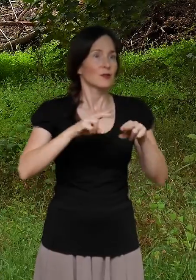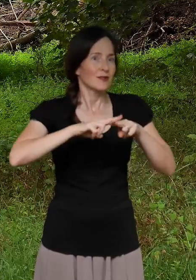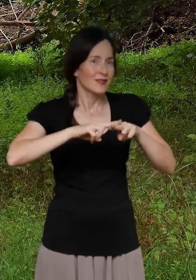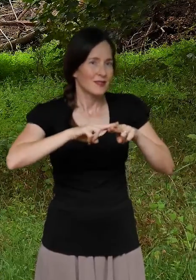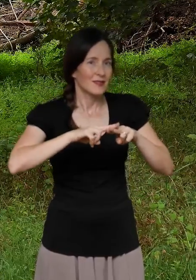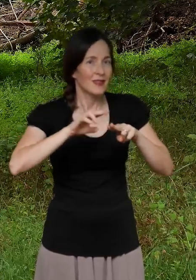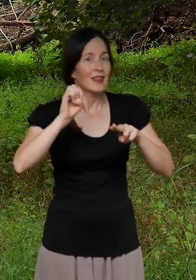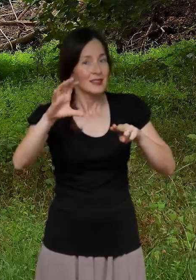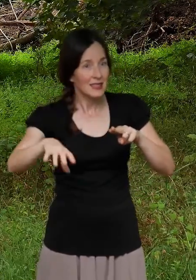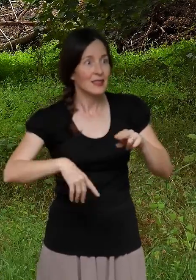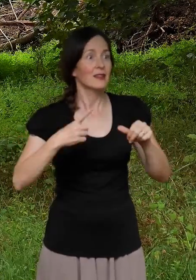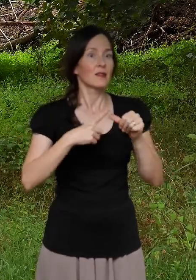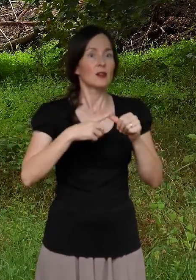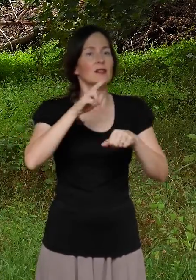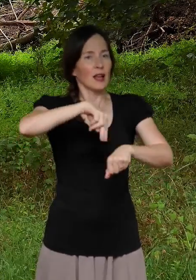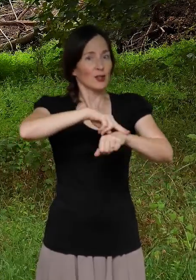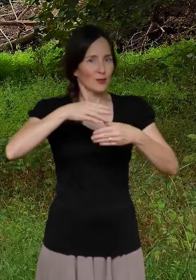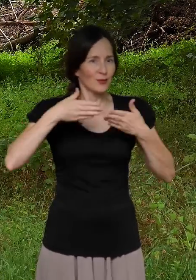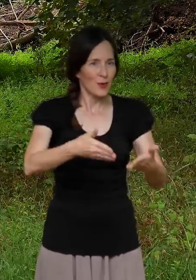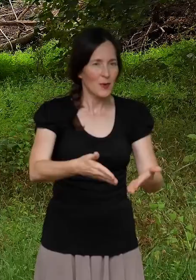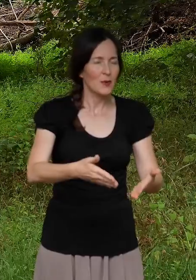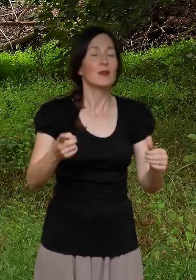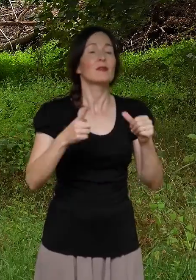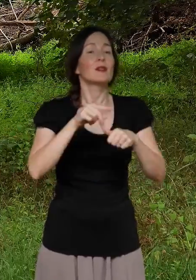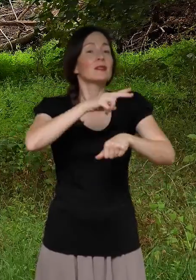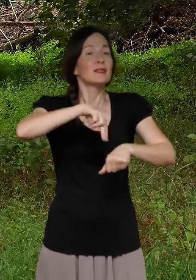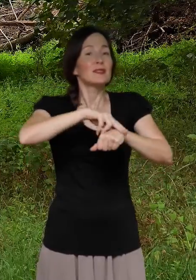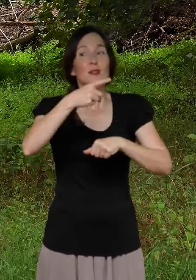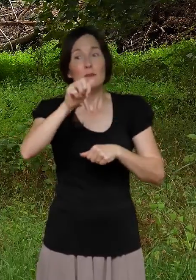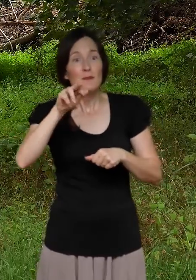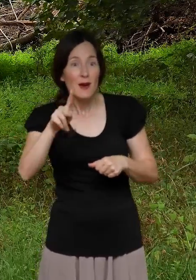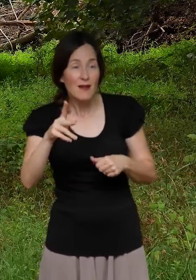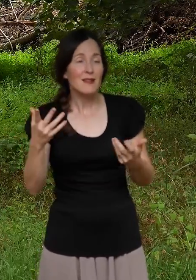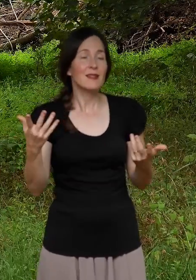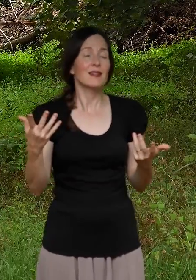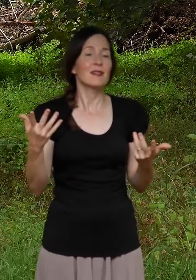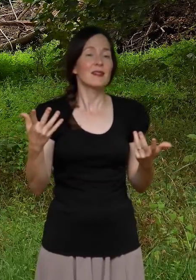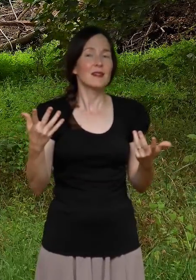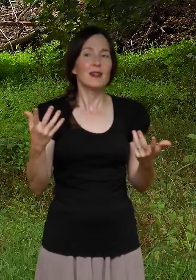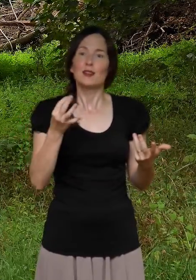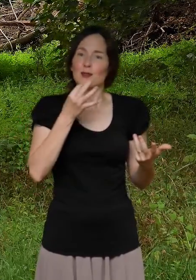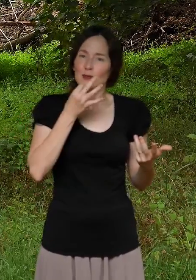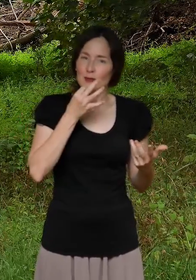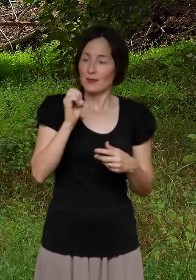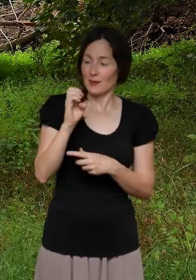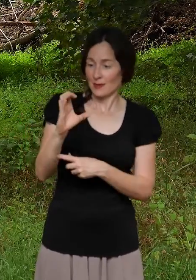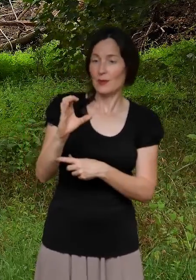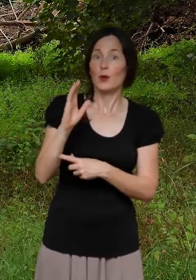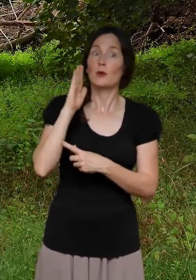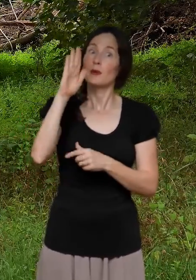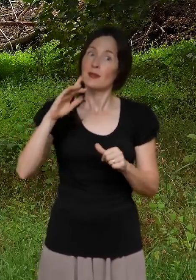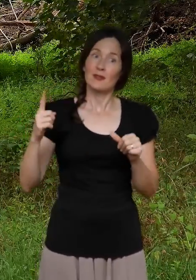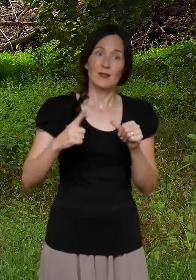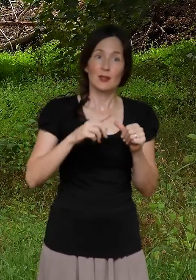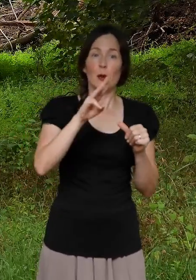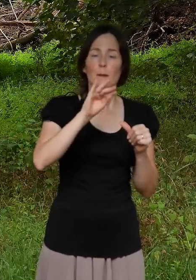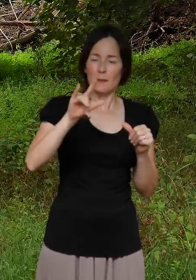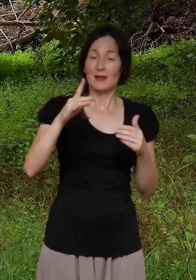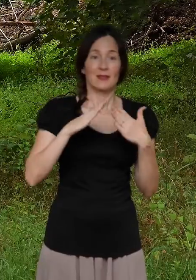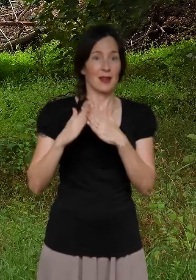state. And every jurisdiction across the state of Maryland will be able to do the same thing. Next year, we will celebrate Ellicott